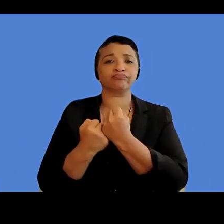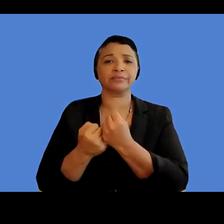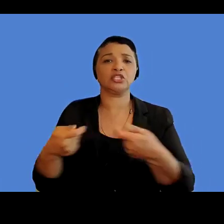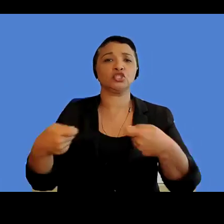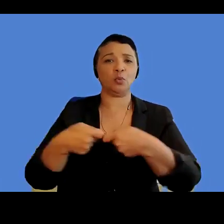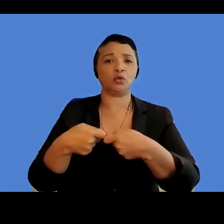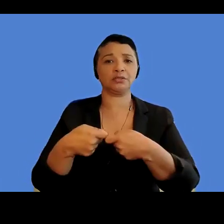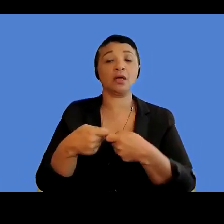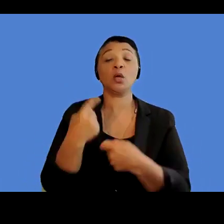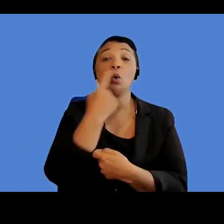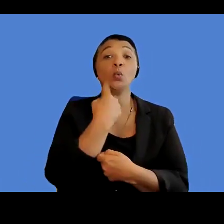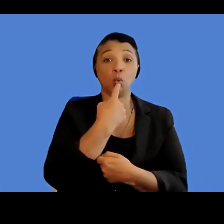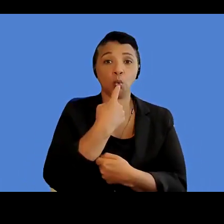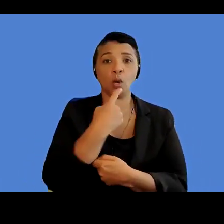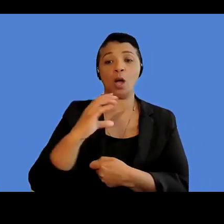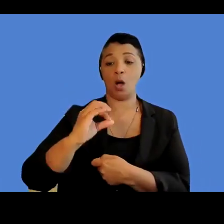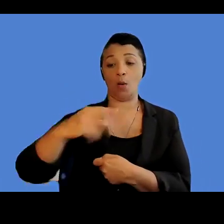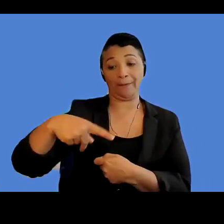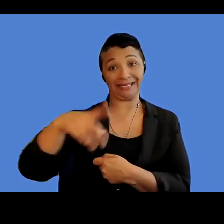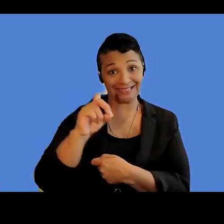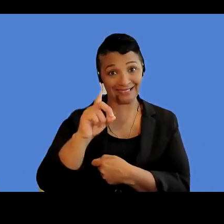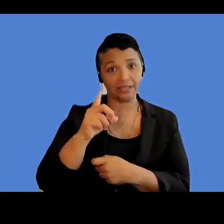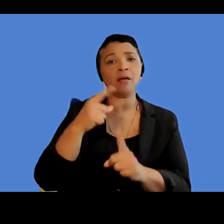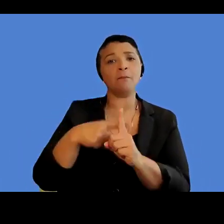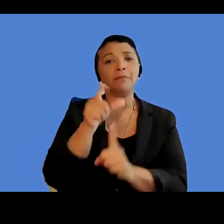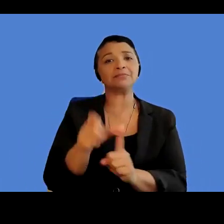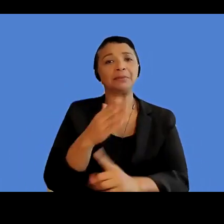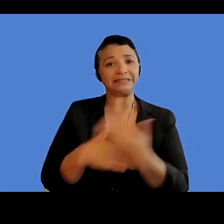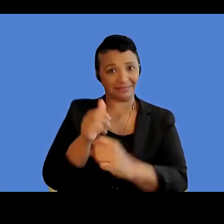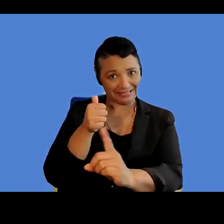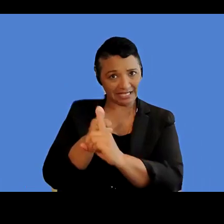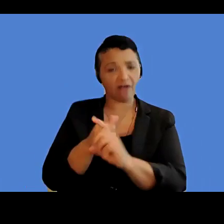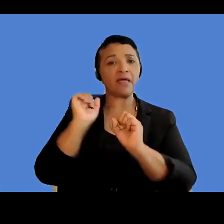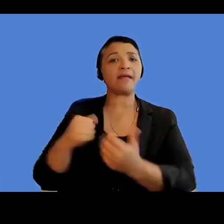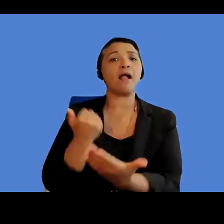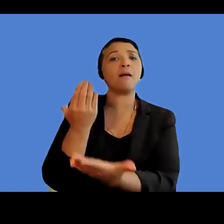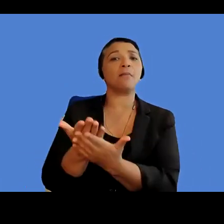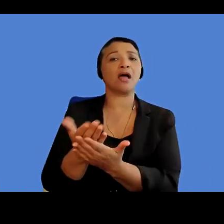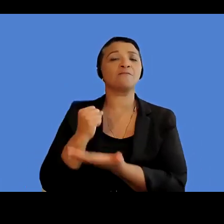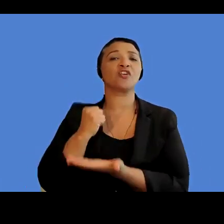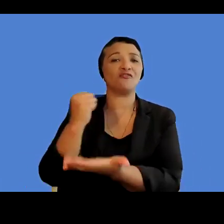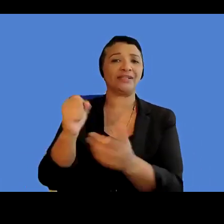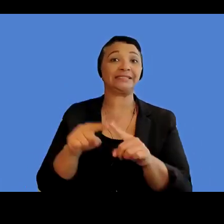OPDs and persons with disabilities to attend the Global Disability Summit.